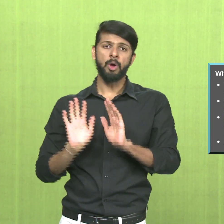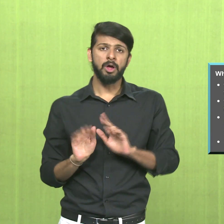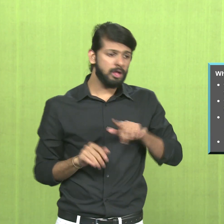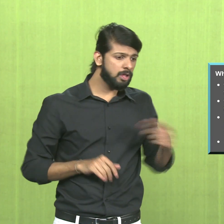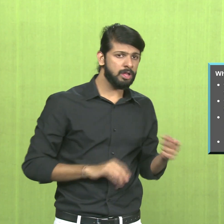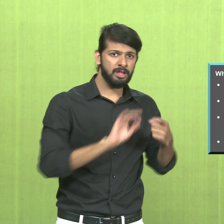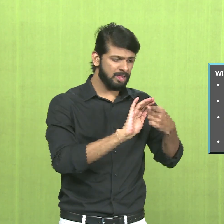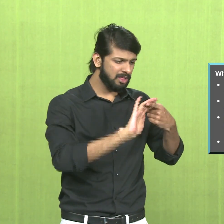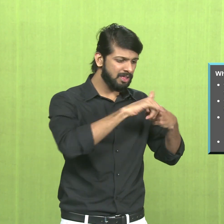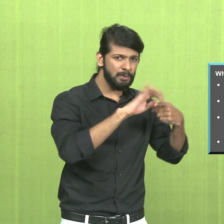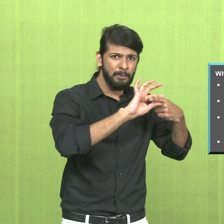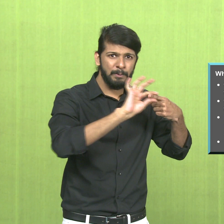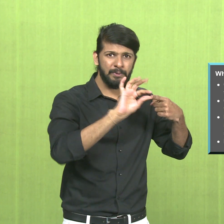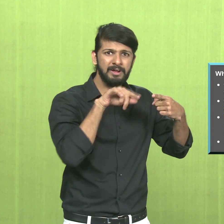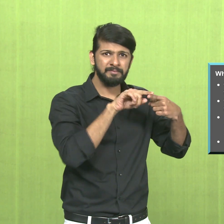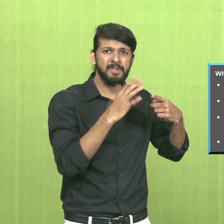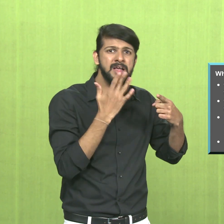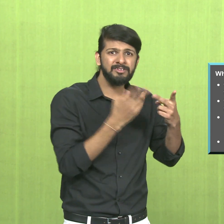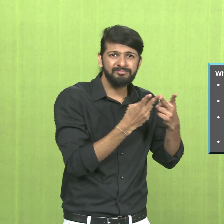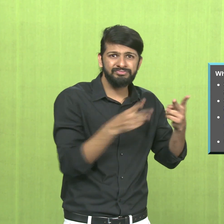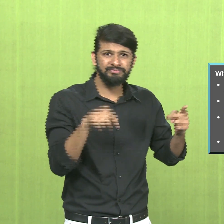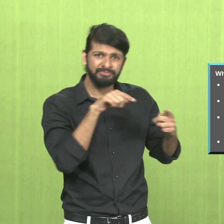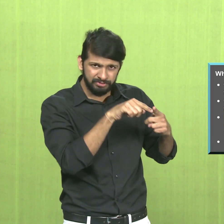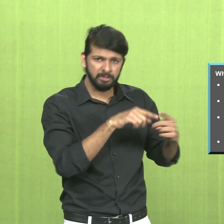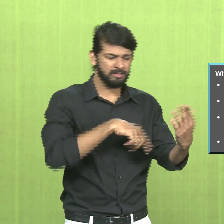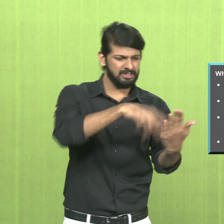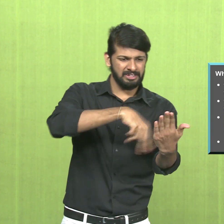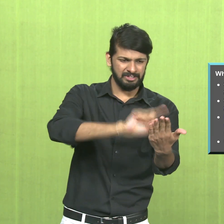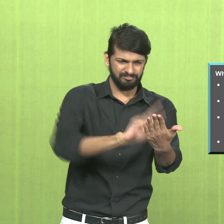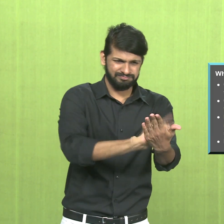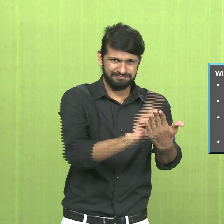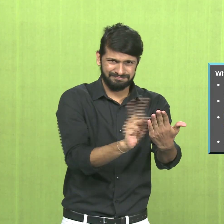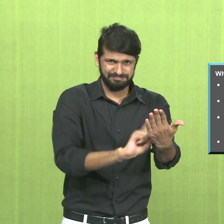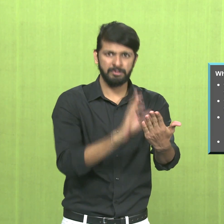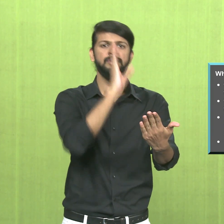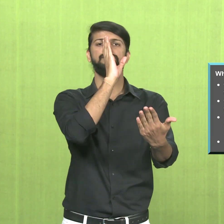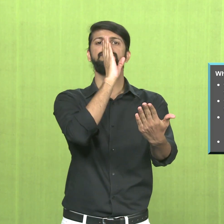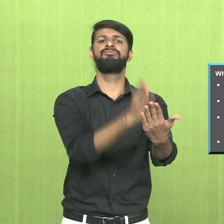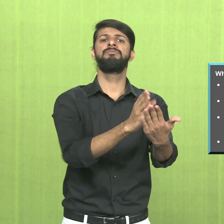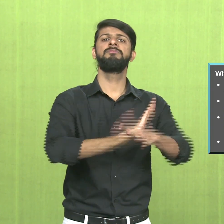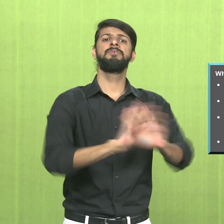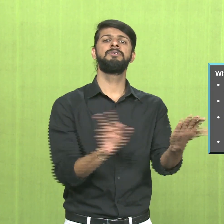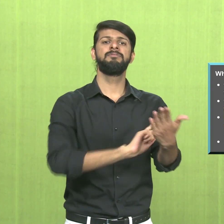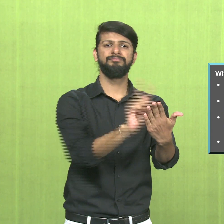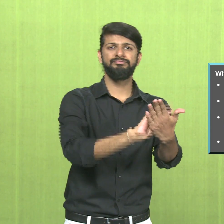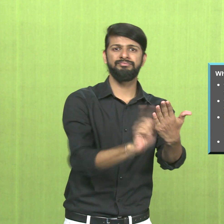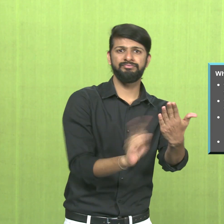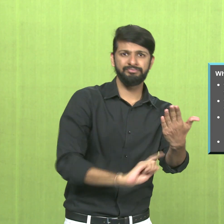palette to ensure that you put more water or less water, more color. But when you use pastel colors, you work directly